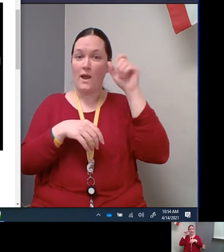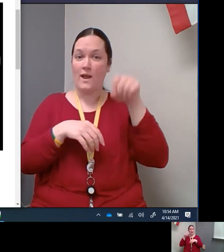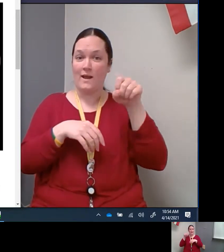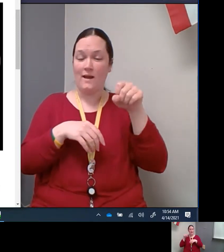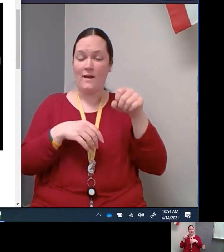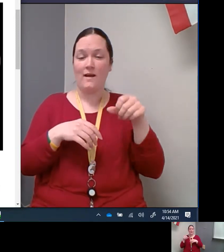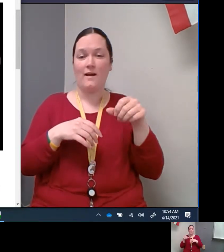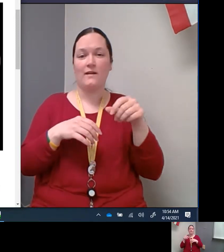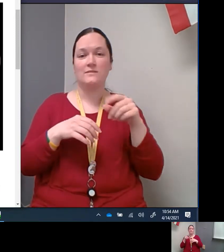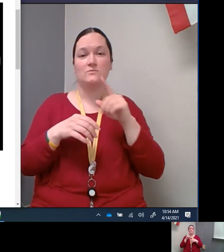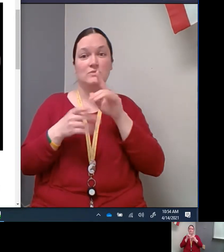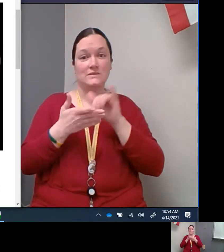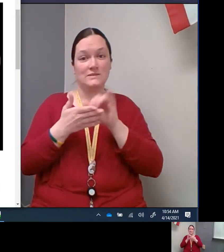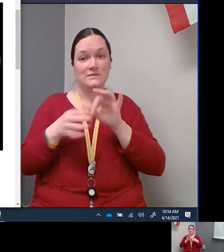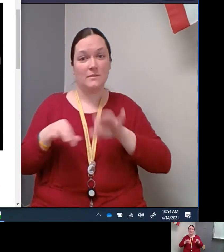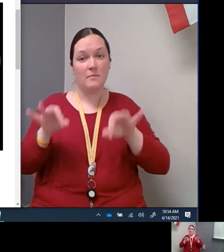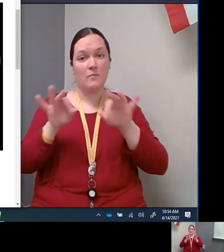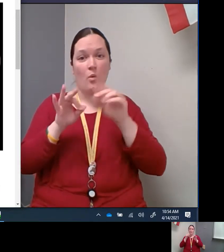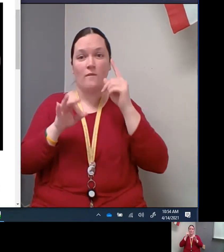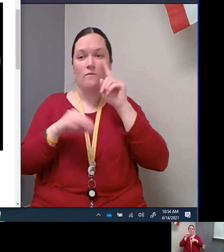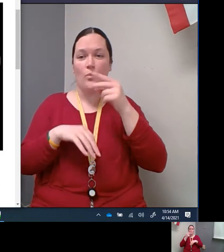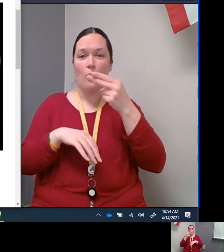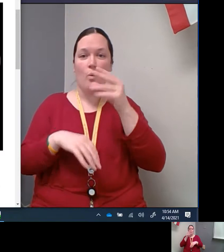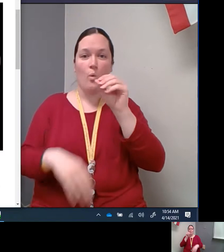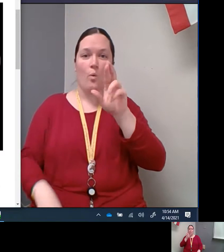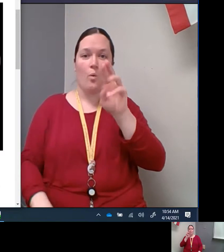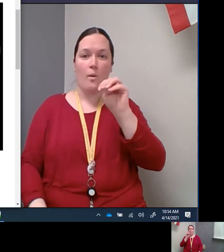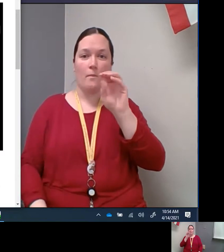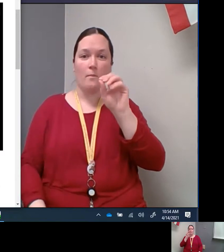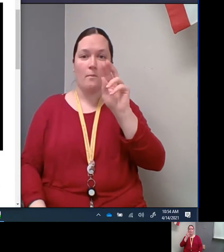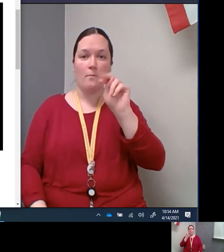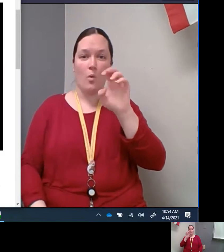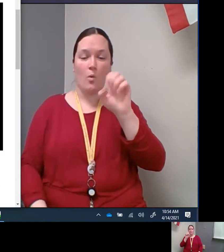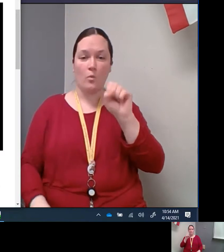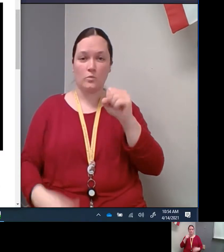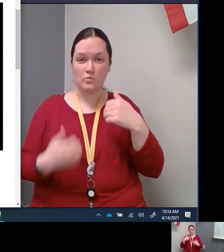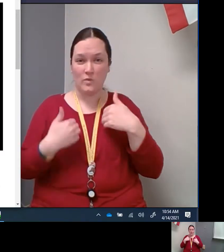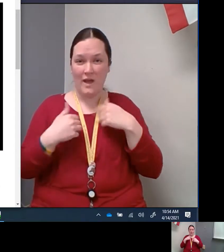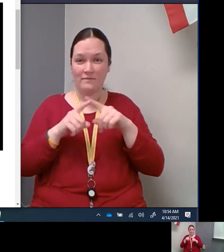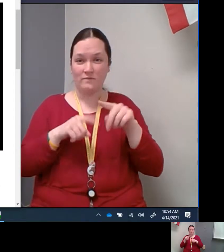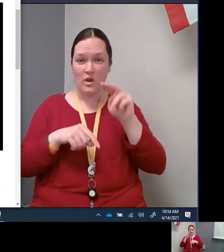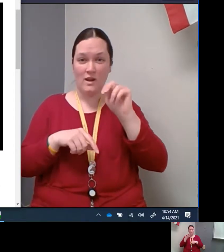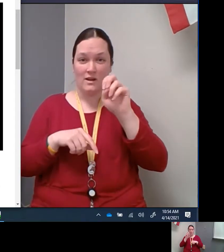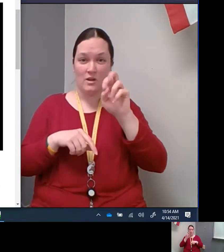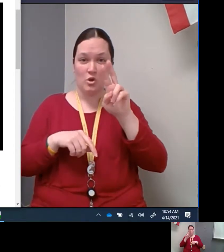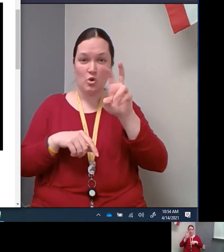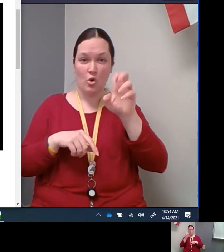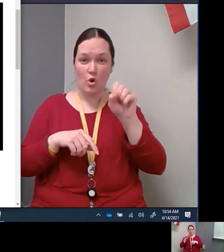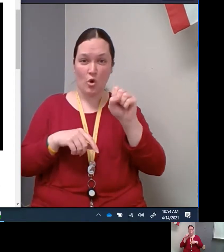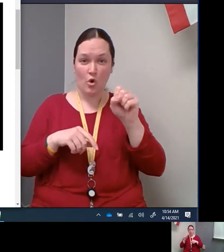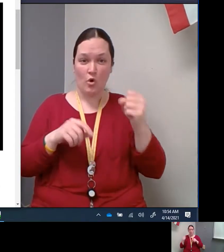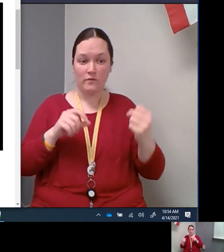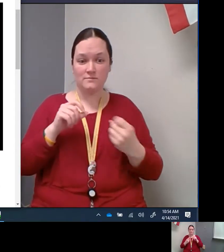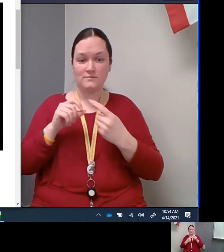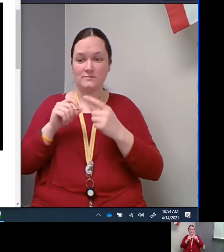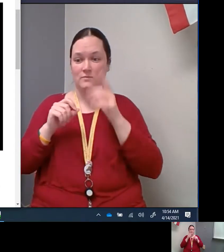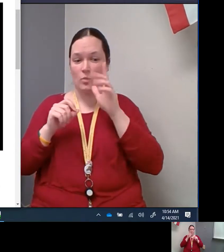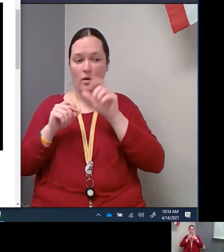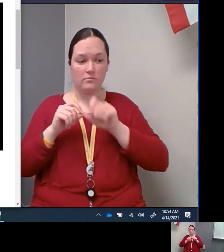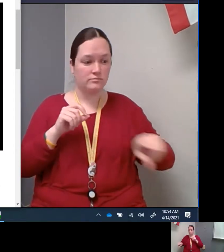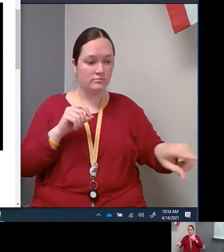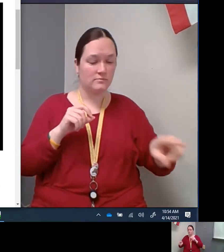in basically sending off hormones. And so there are nerves that flow into that pituitary, and it's sending out things like